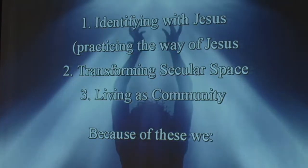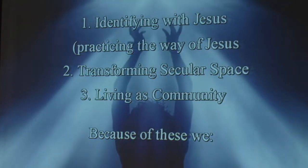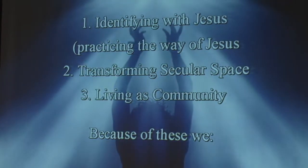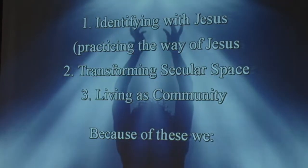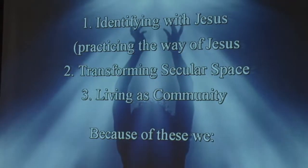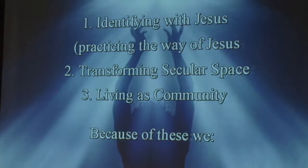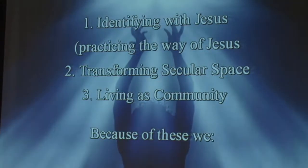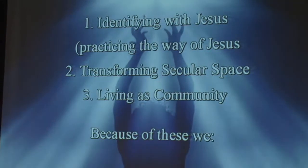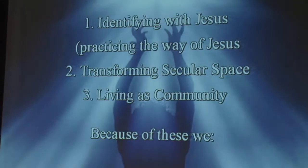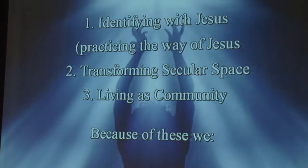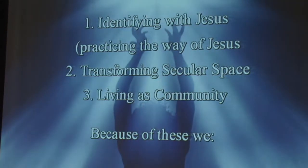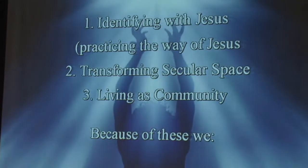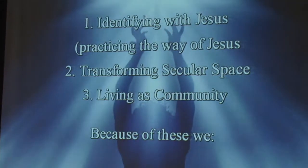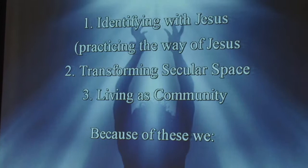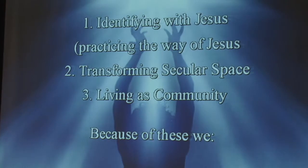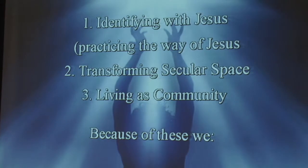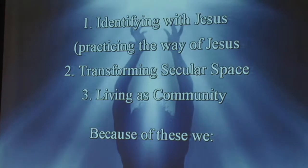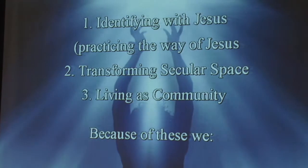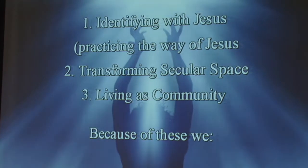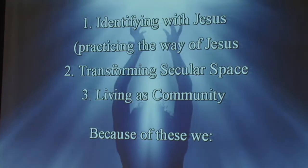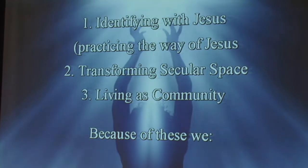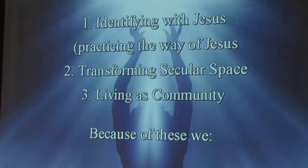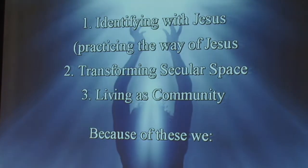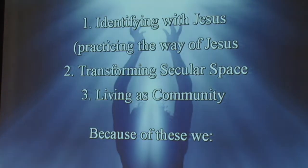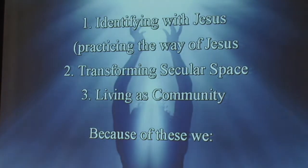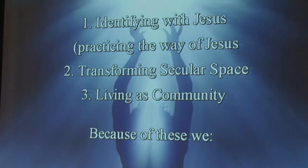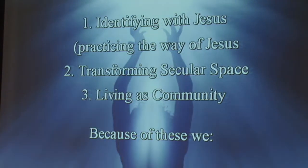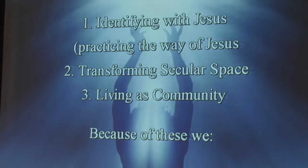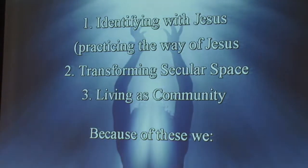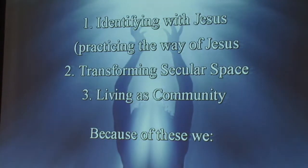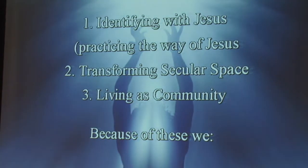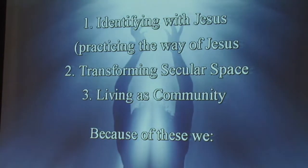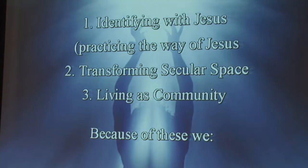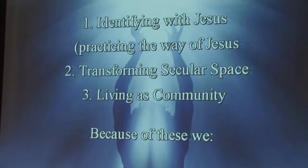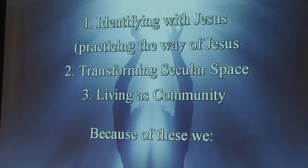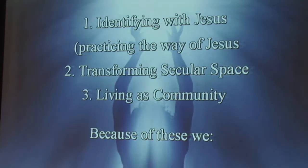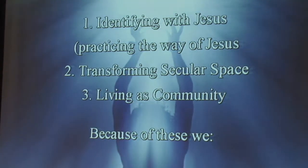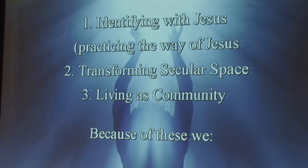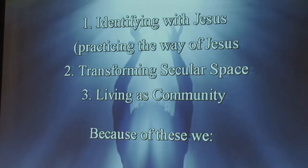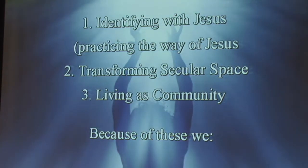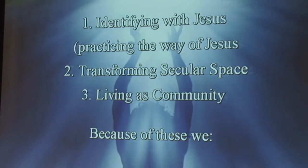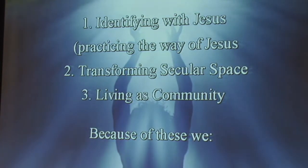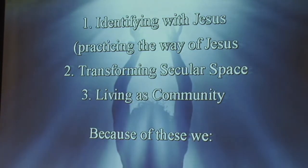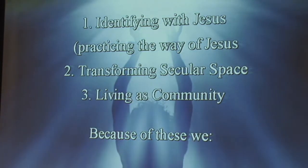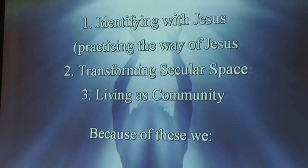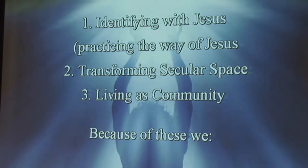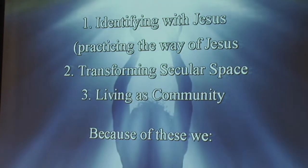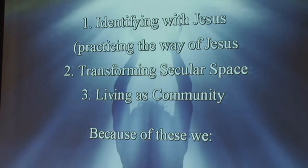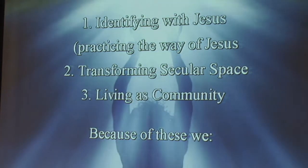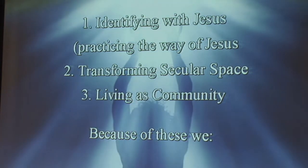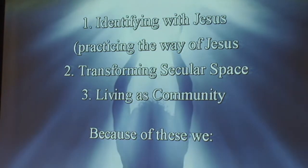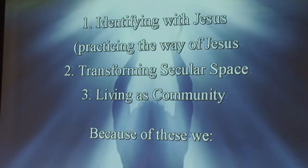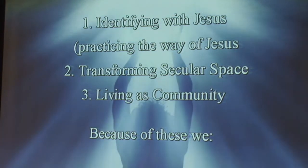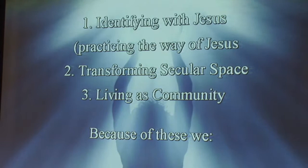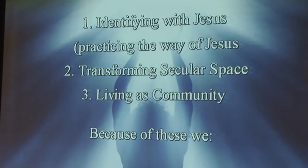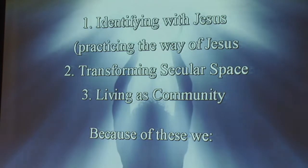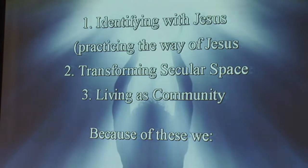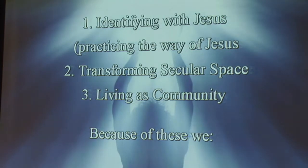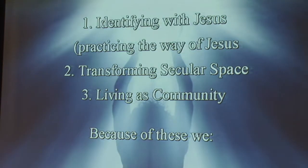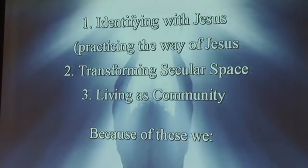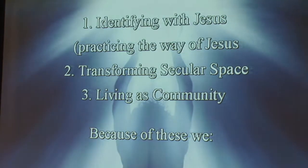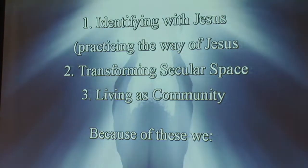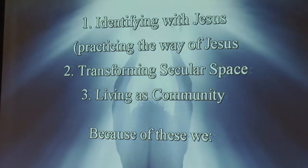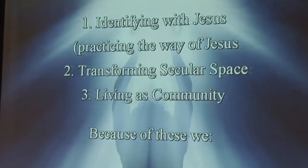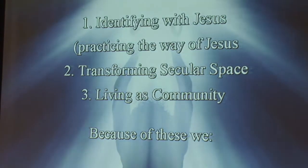this focus he was about. Now about God's kingdom has come near. We want to explore what that looks like. Two, we're going to talk about transforming